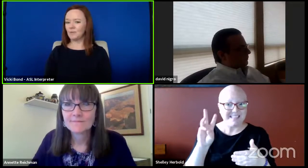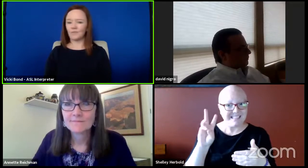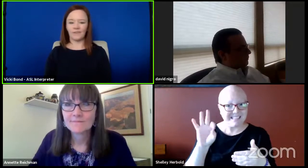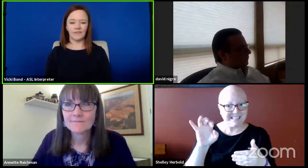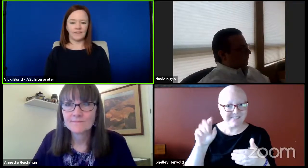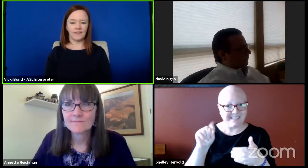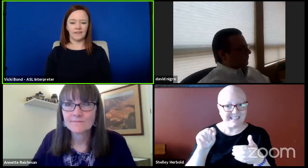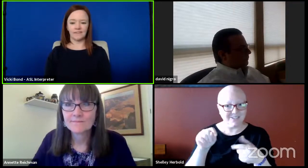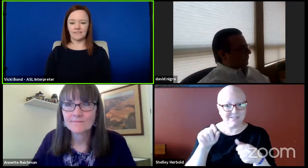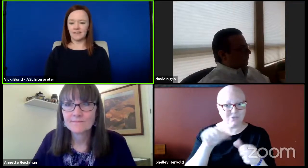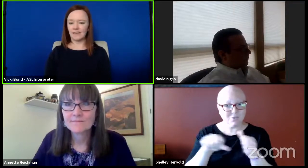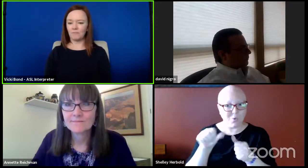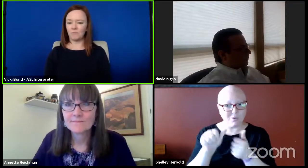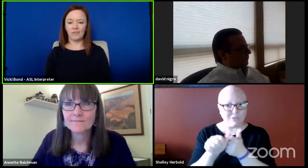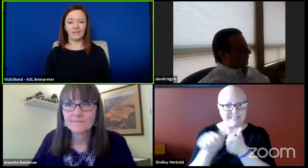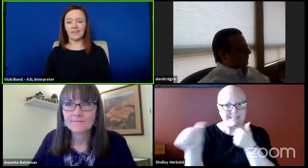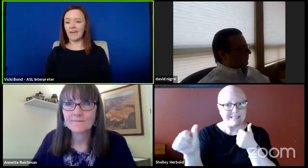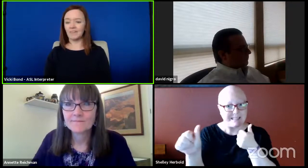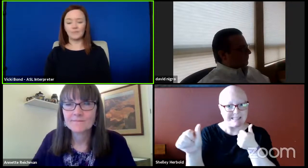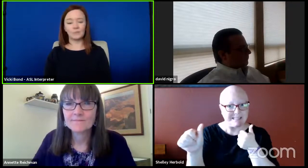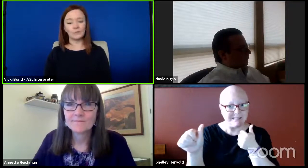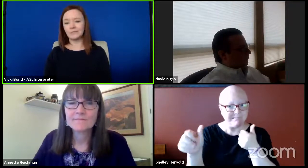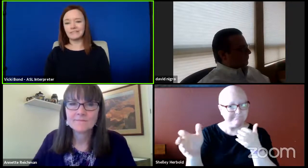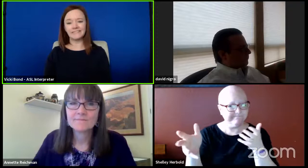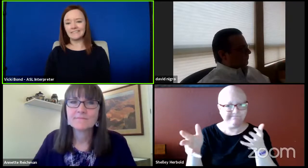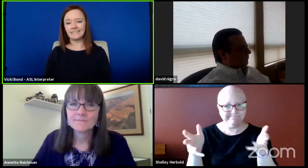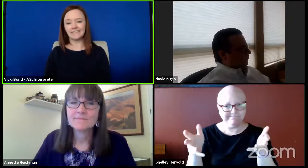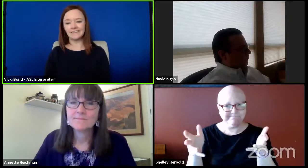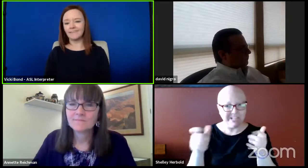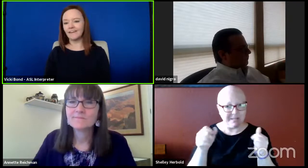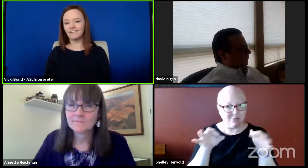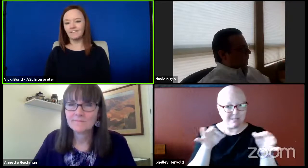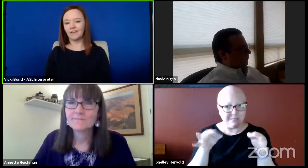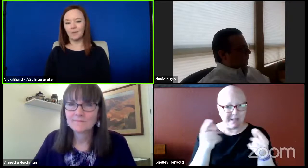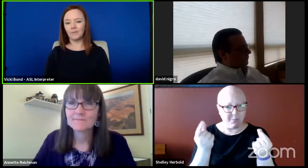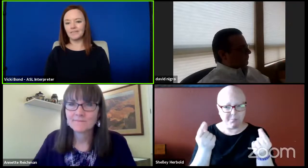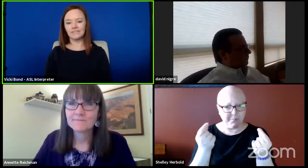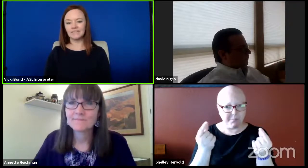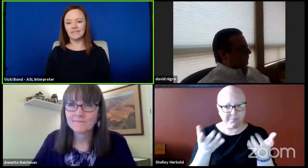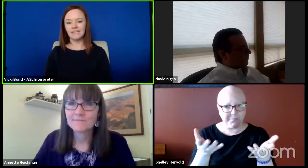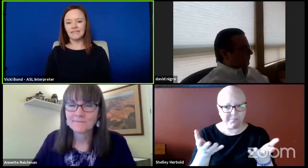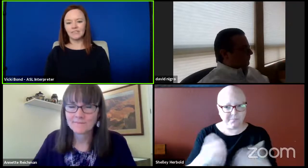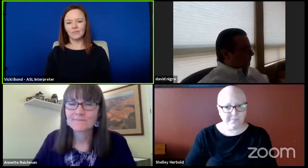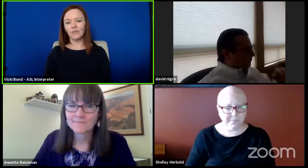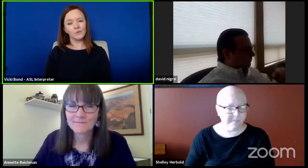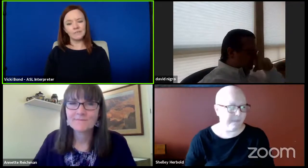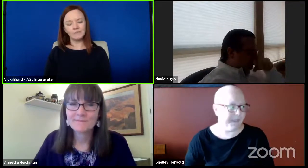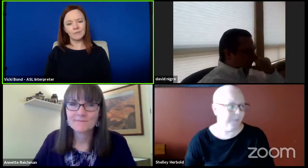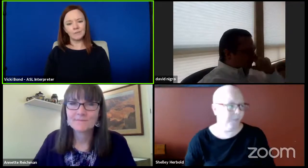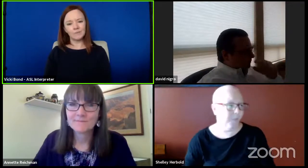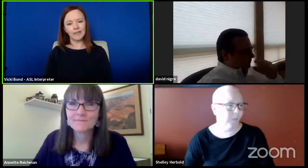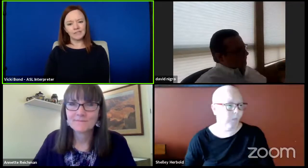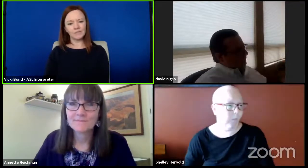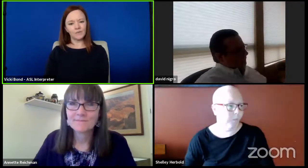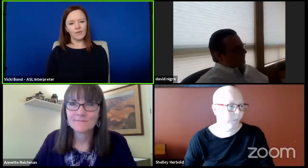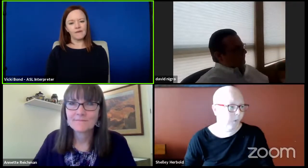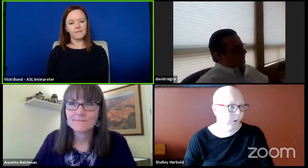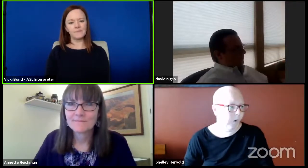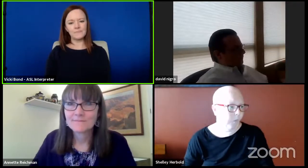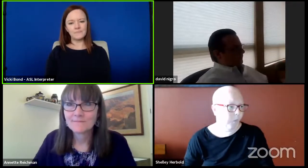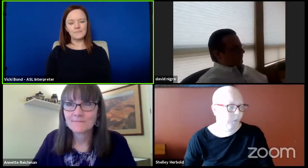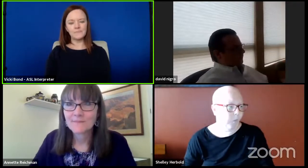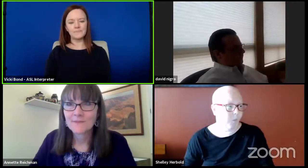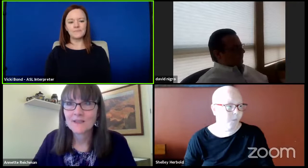I don't think that we can have social distancing in that environment. So can you explain what the plan is for